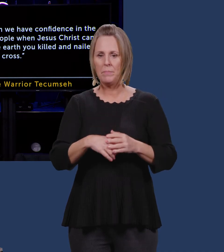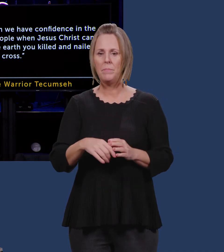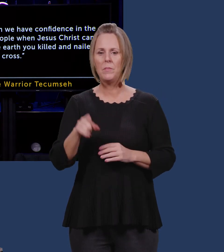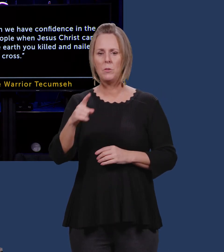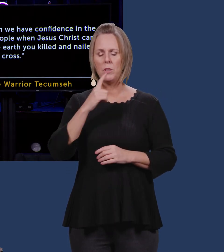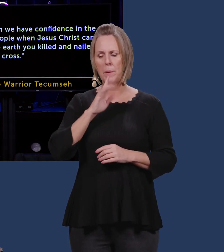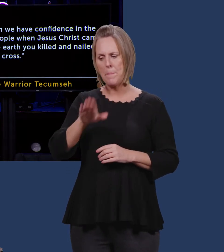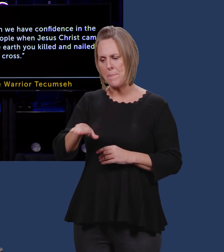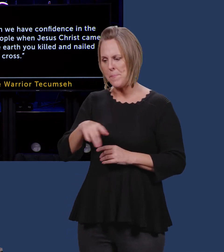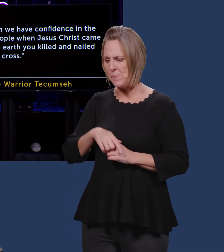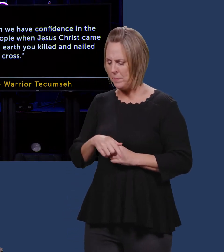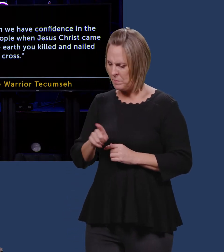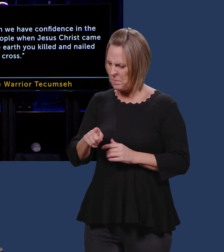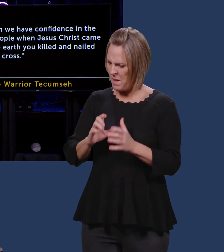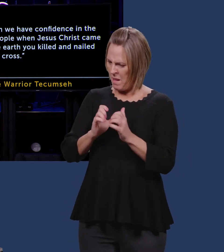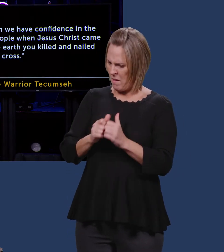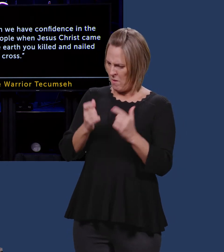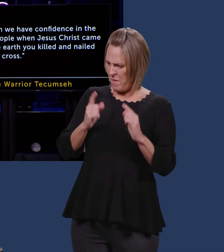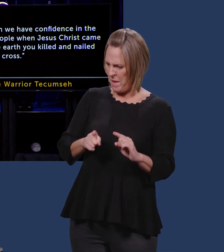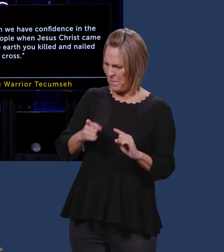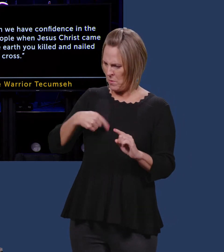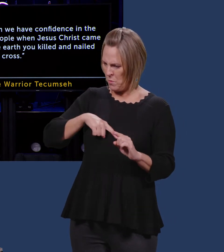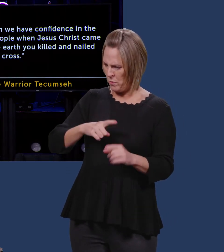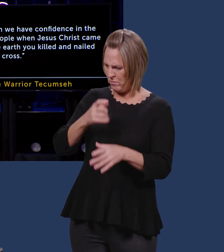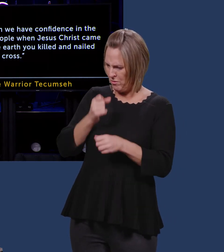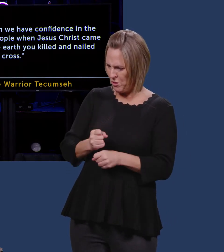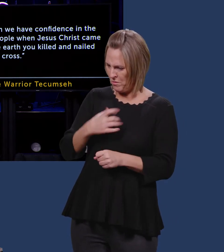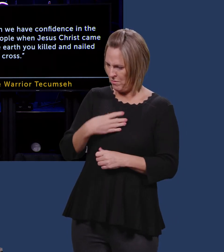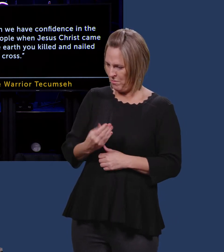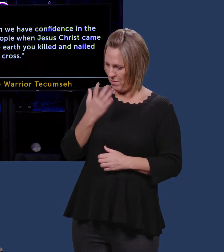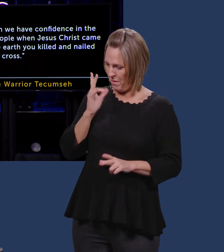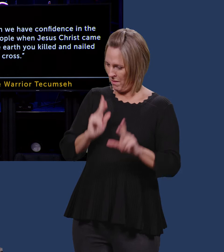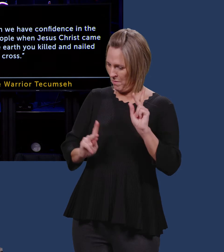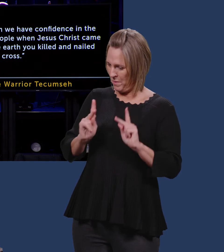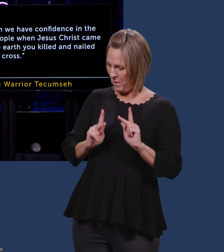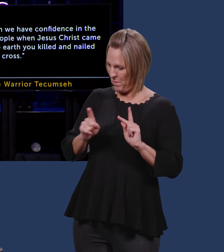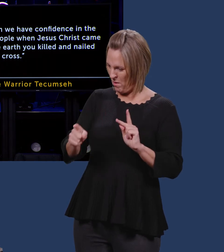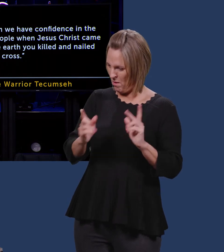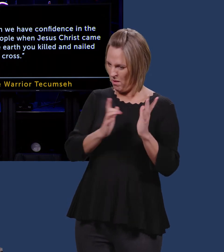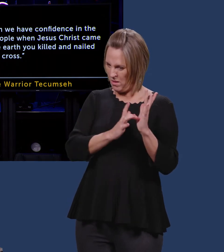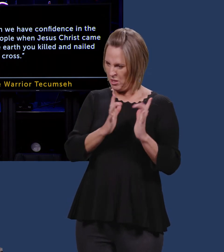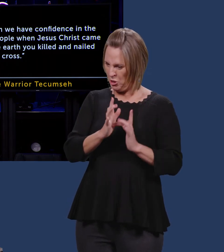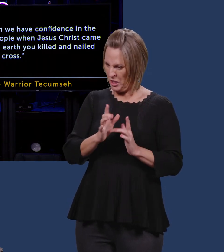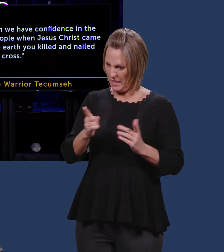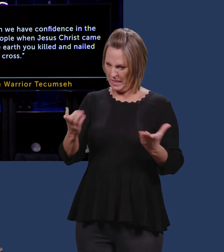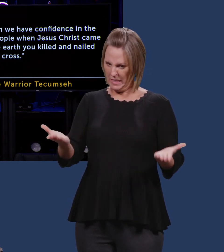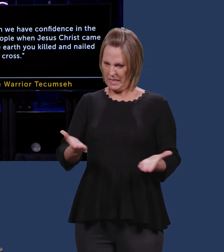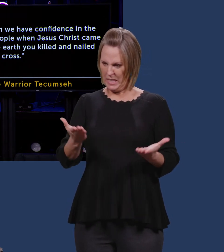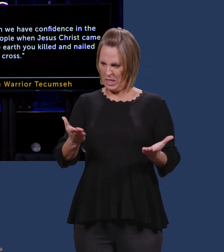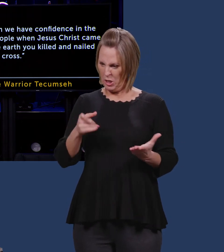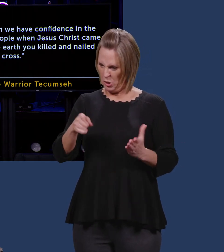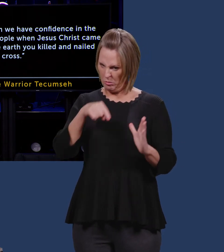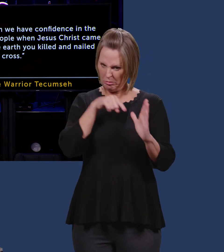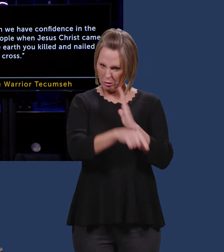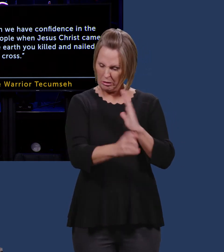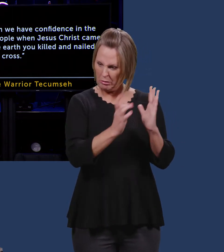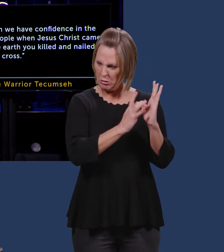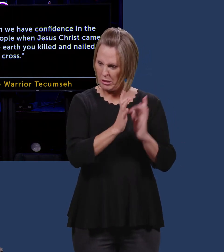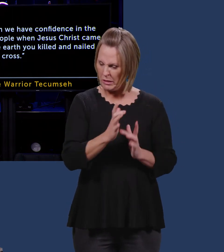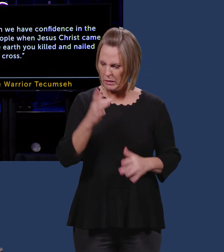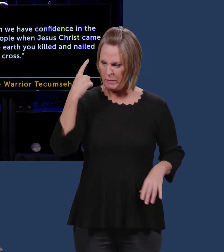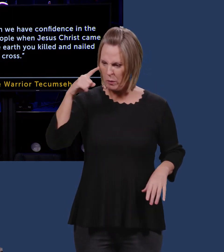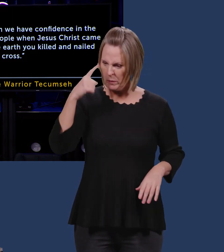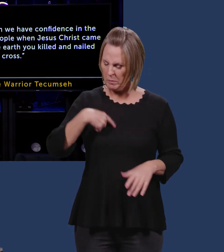general, he said, "How can we have confidence in white people when Jesus Christ came upon the earth and you killed him and nailed him on a